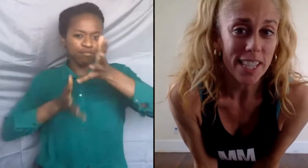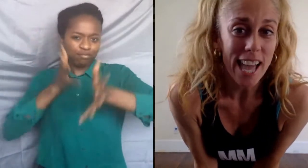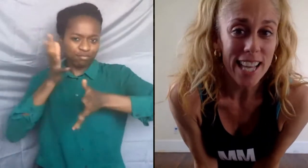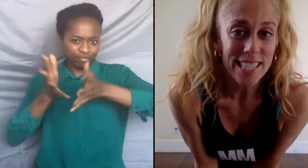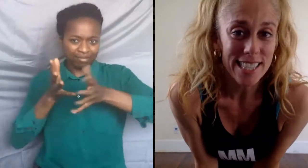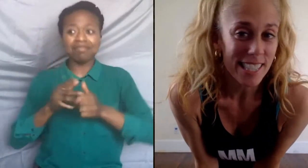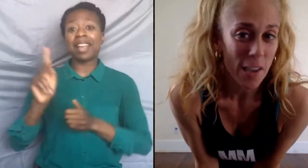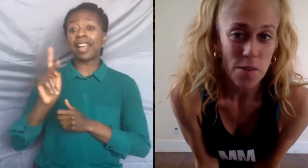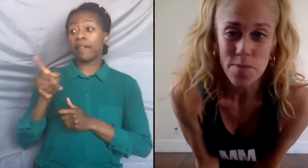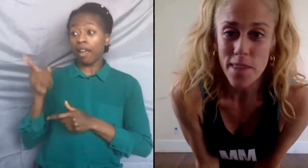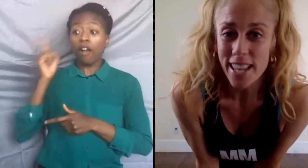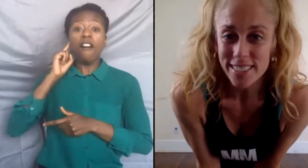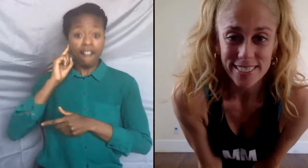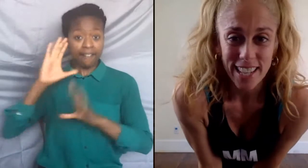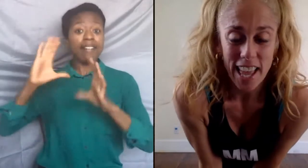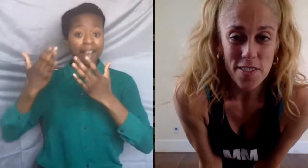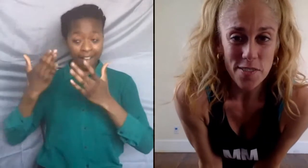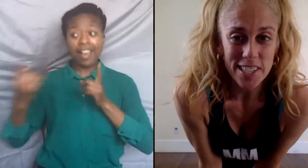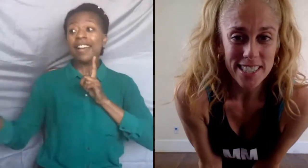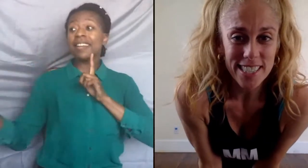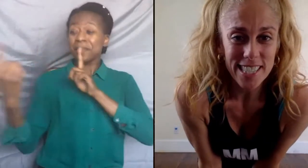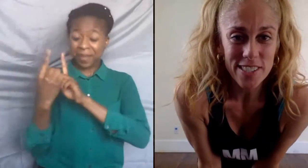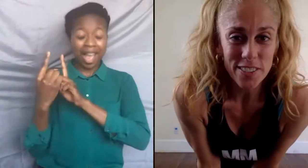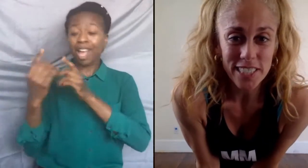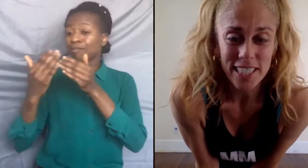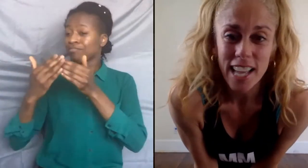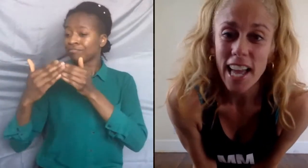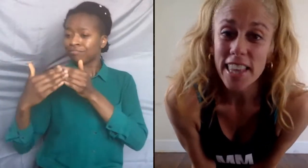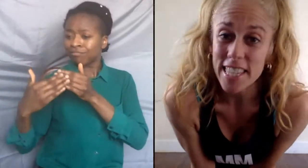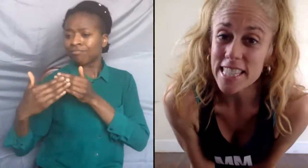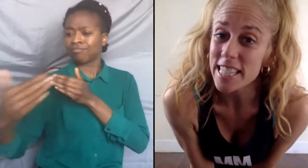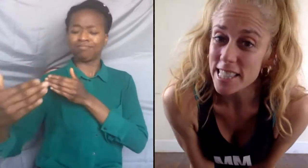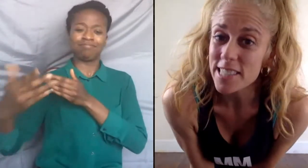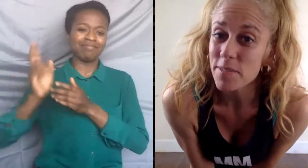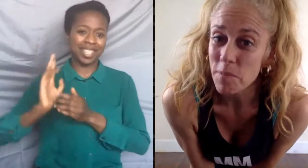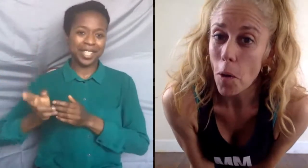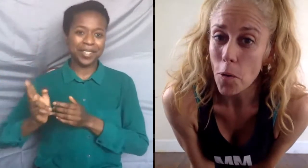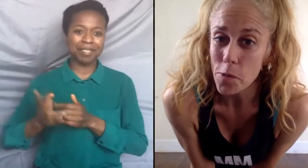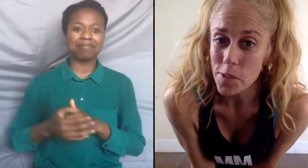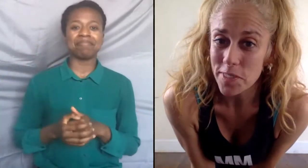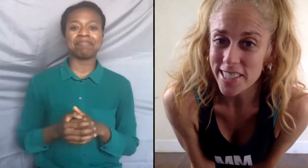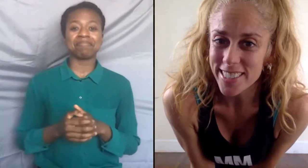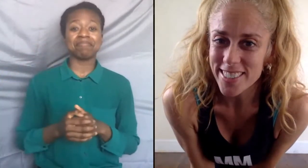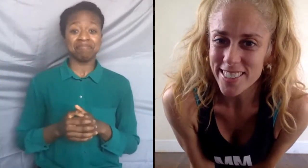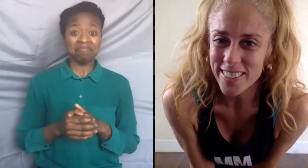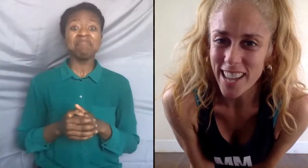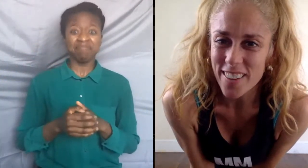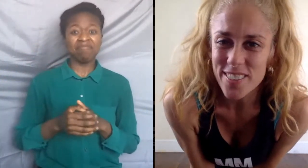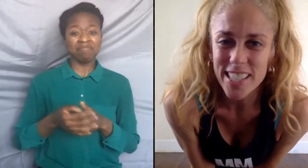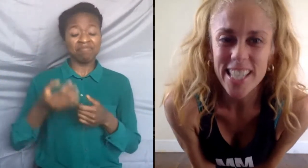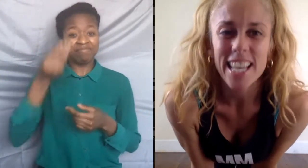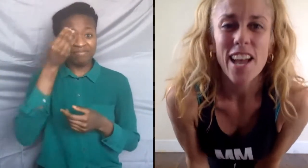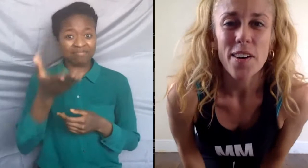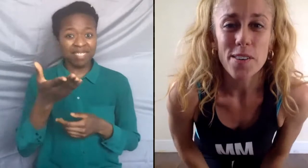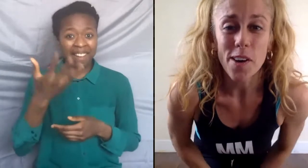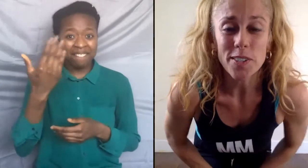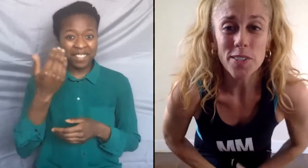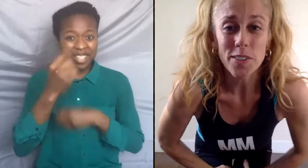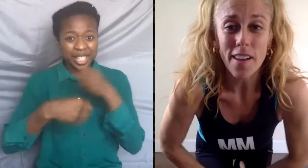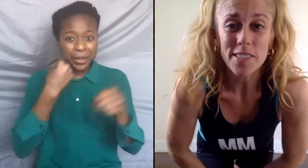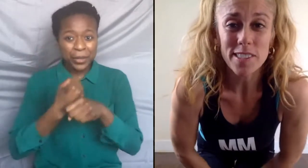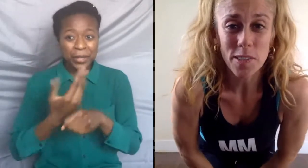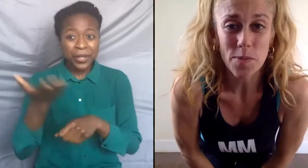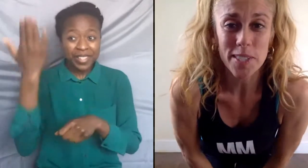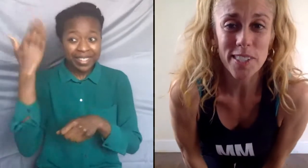about the class, we met, and the rest is history. And this is over 15 years ago now. We've